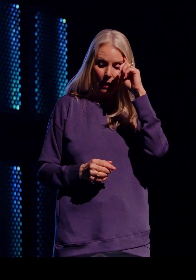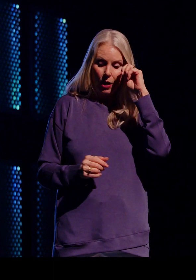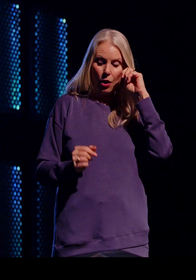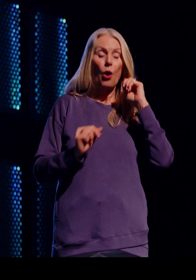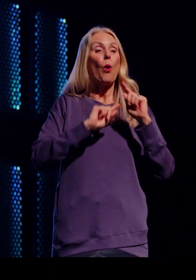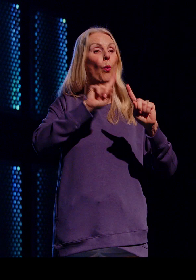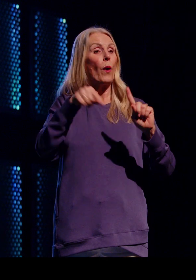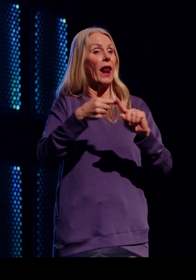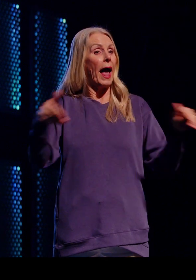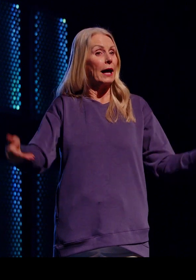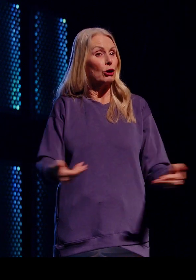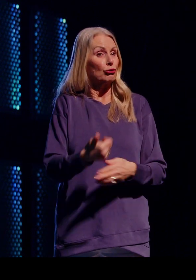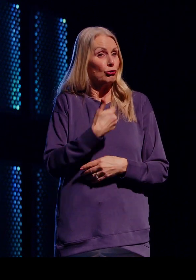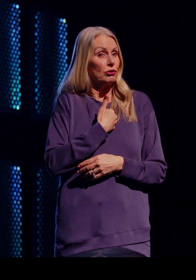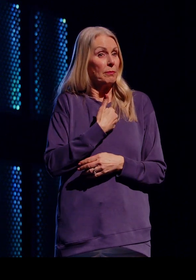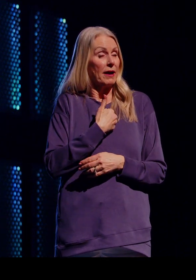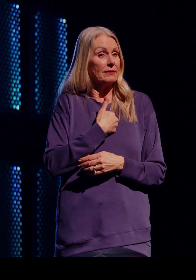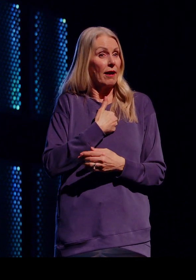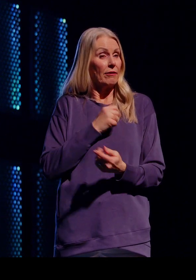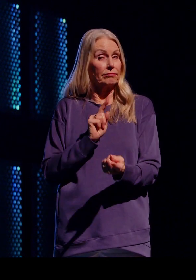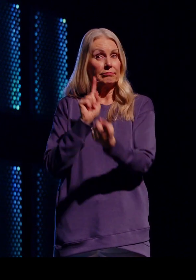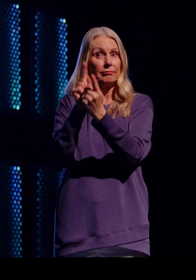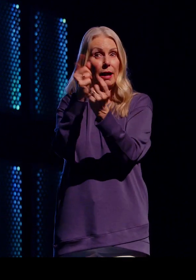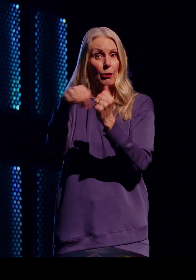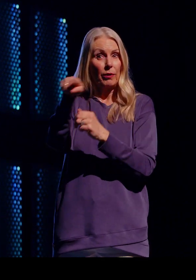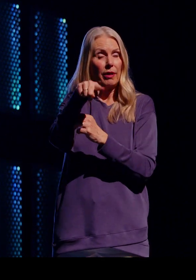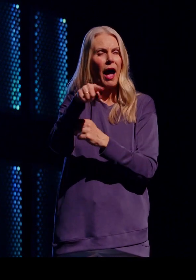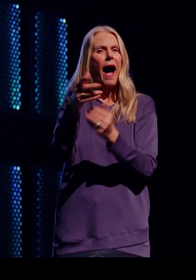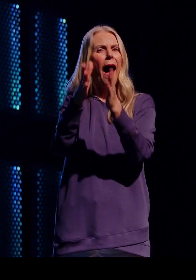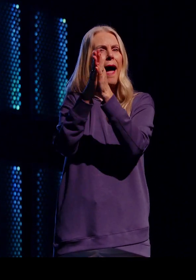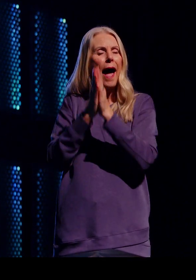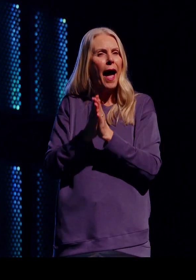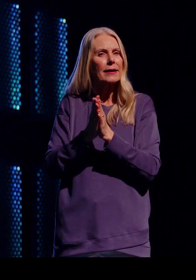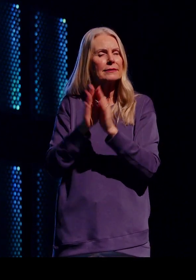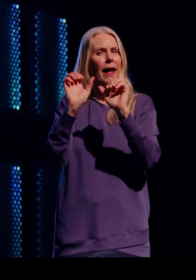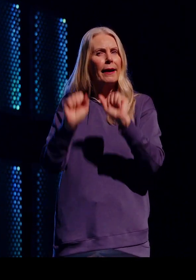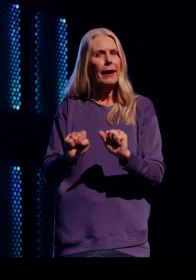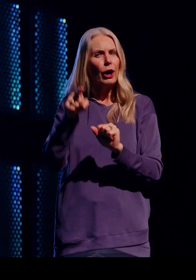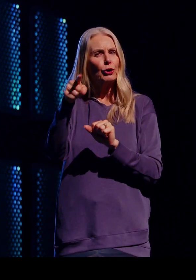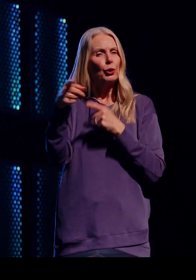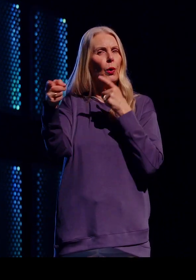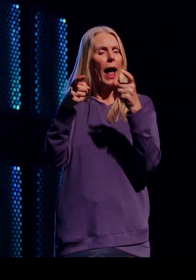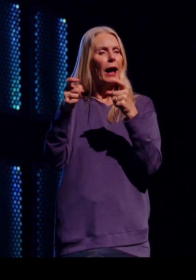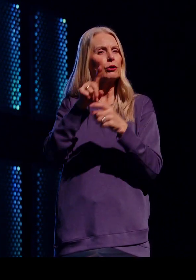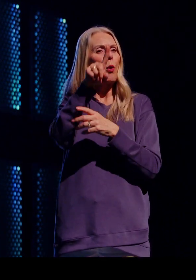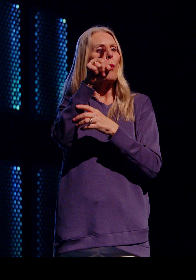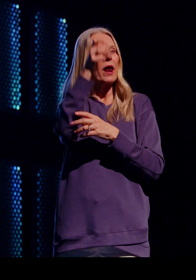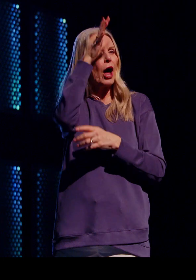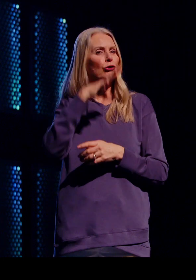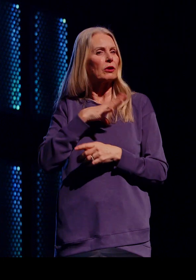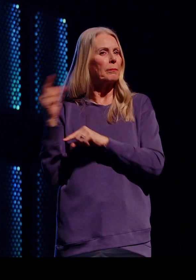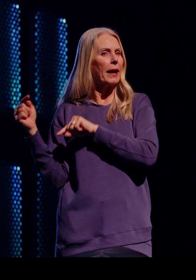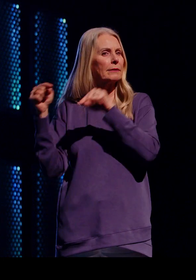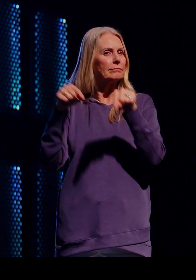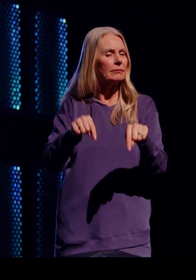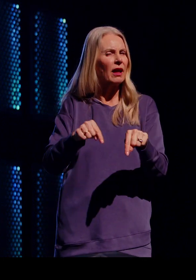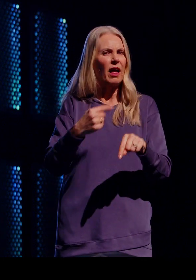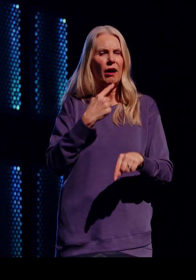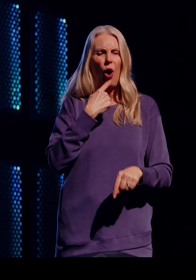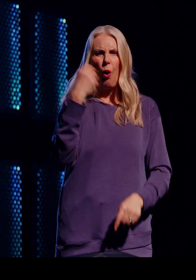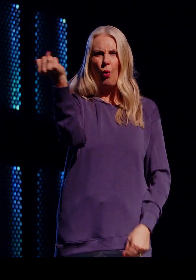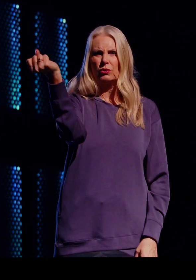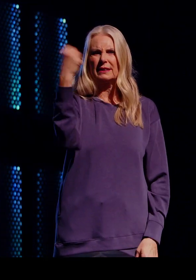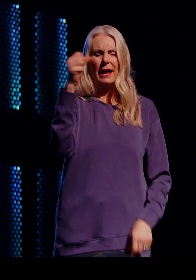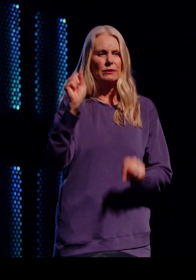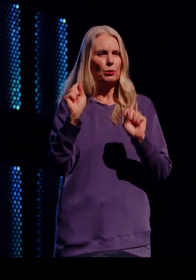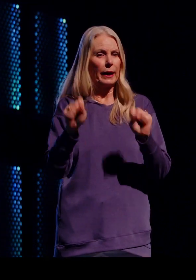I introduced myself to them, I asked them if they could handle 100 guys, and they said yes, absolutely.